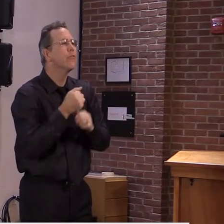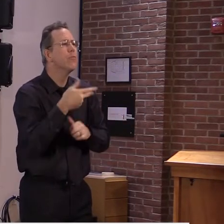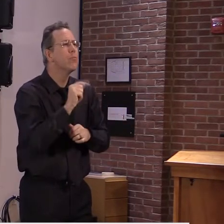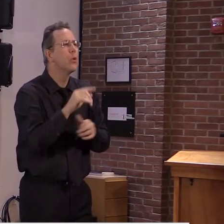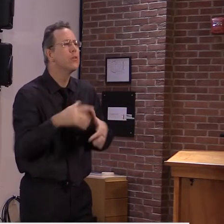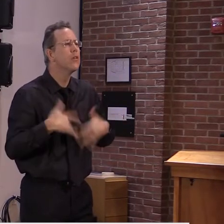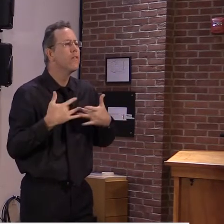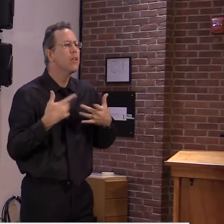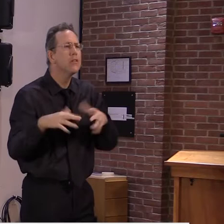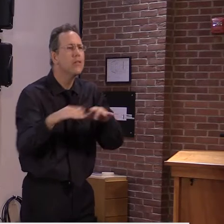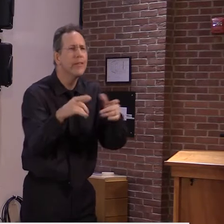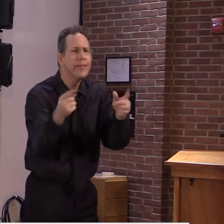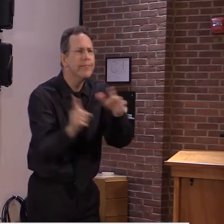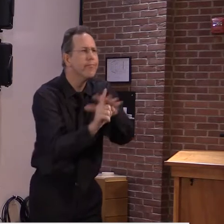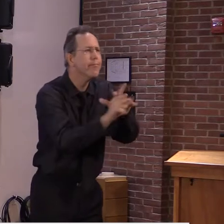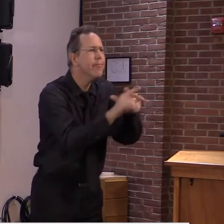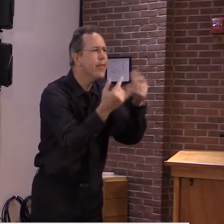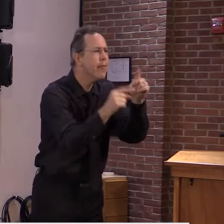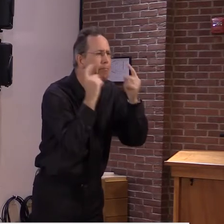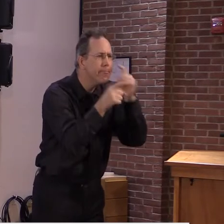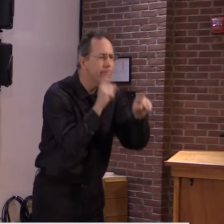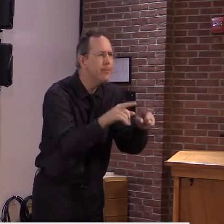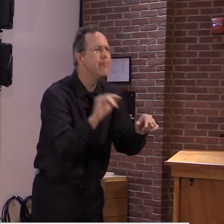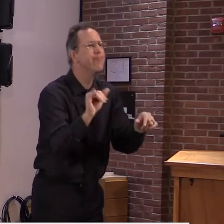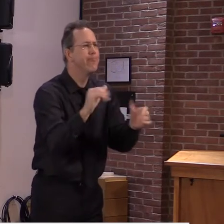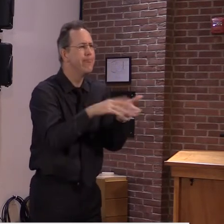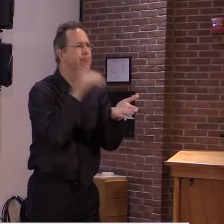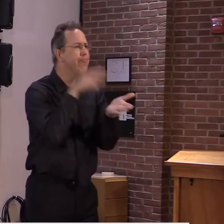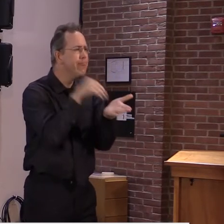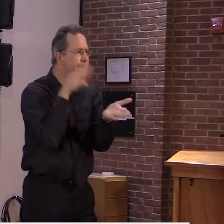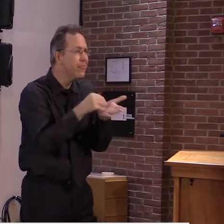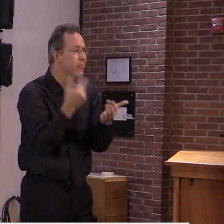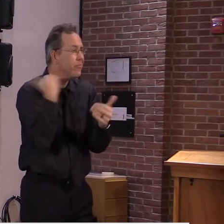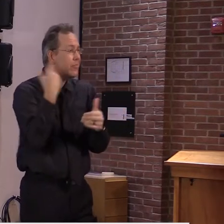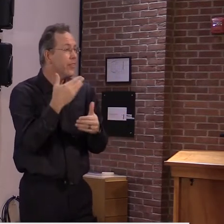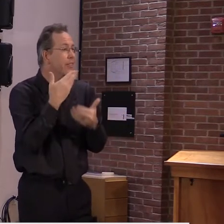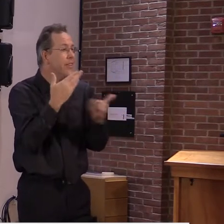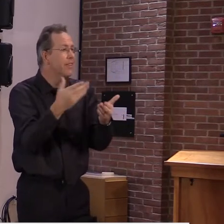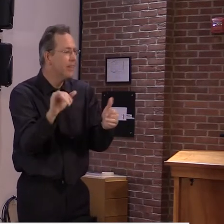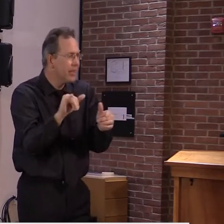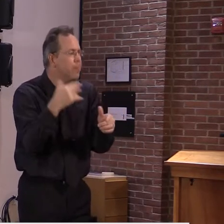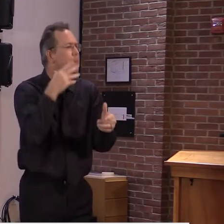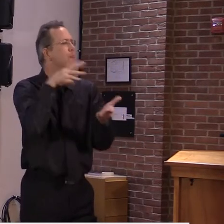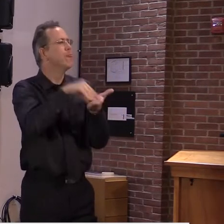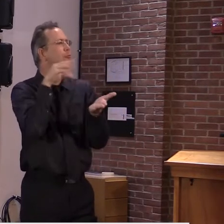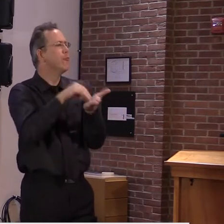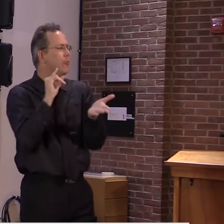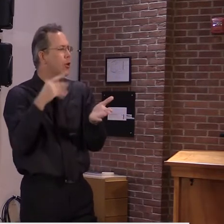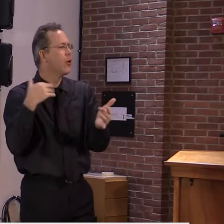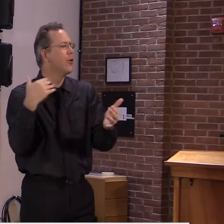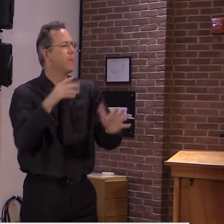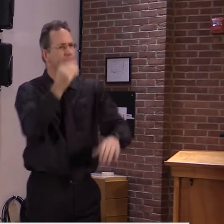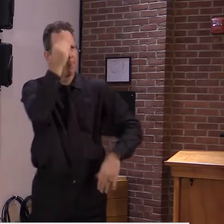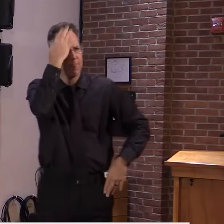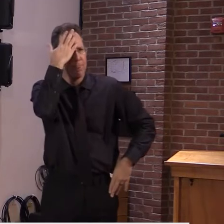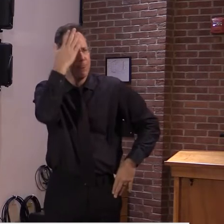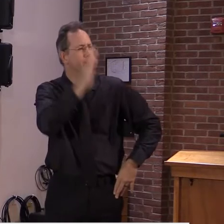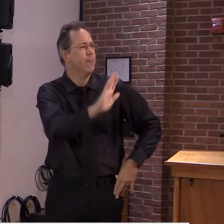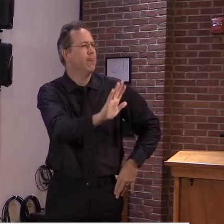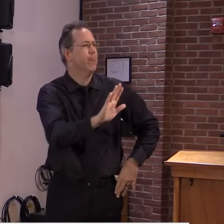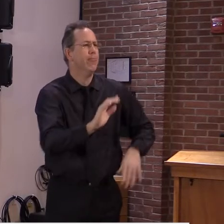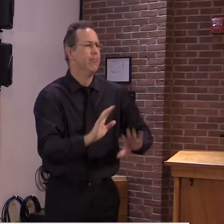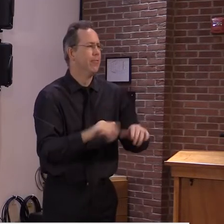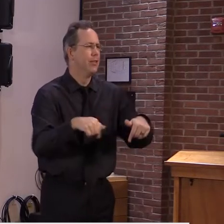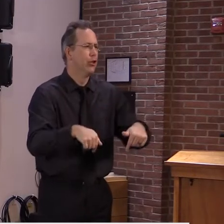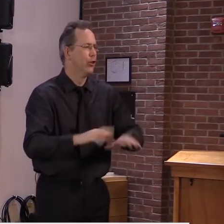we implemented that, that Vermonters understand and got the message. And so with our contact tracing, we're just not